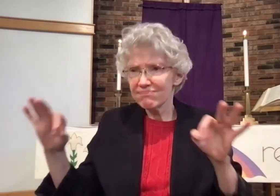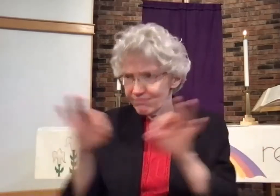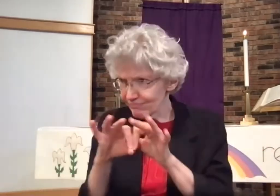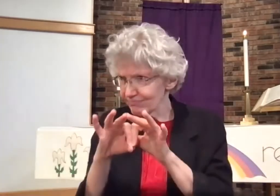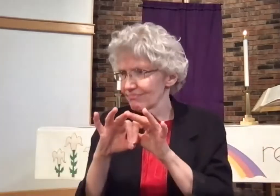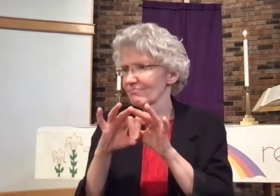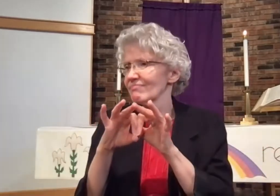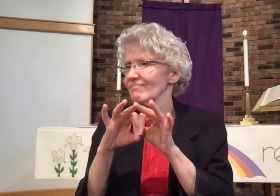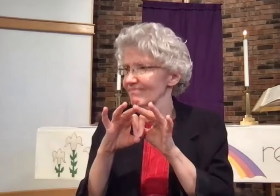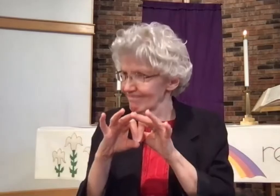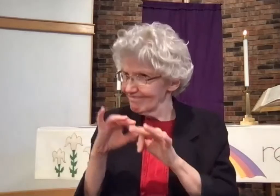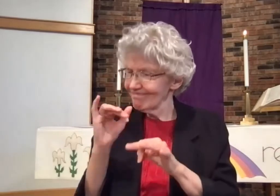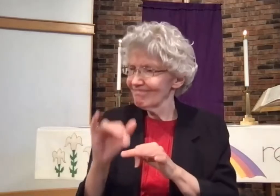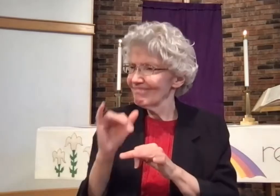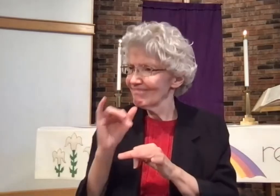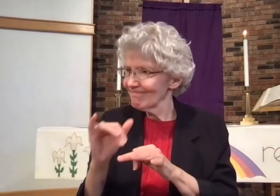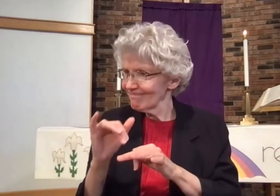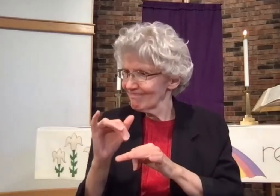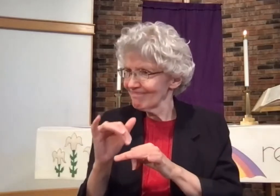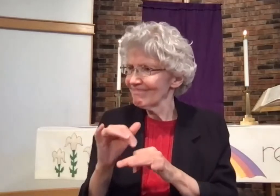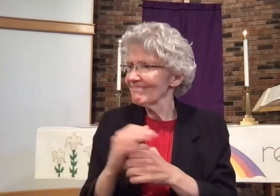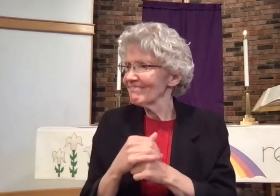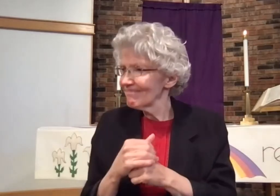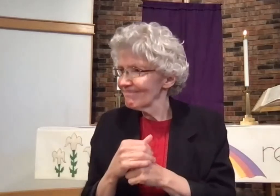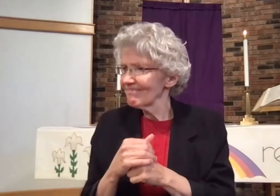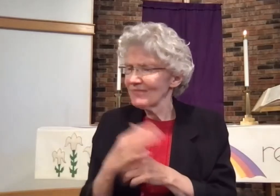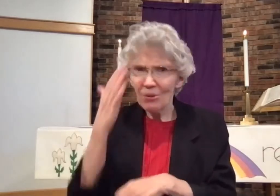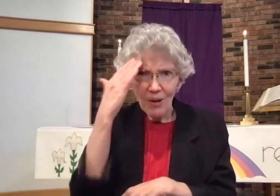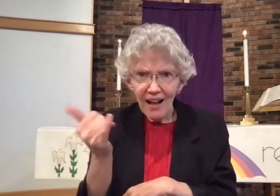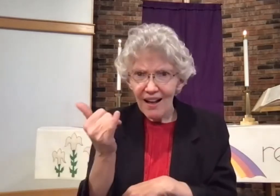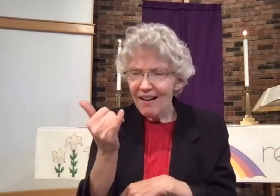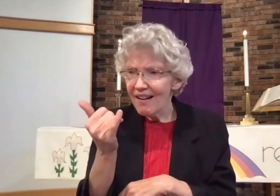And it helped me to realize how important it is that we keep going and not give up.